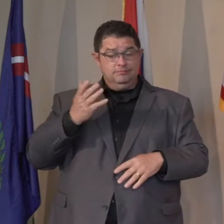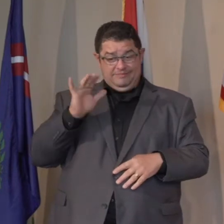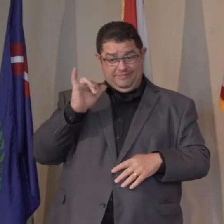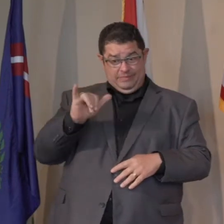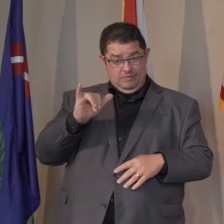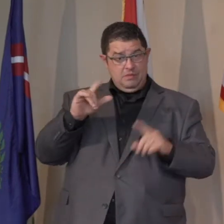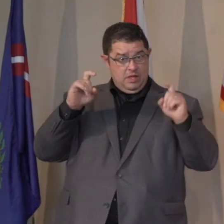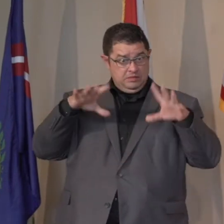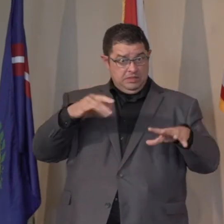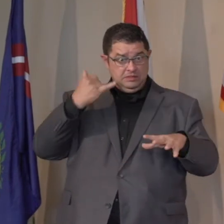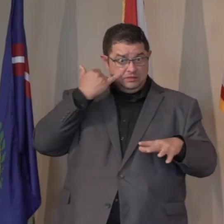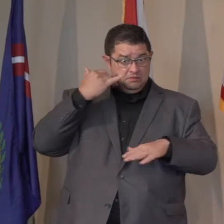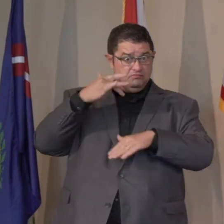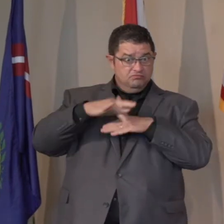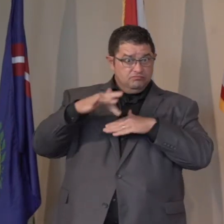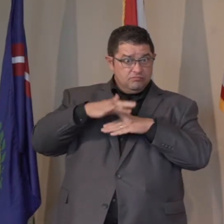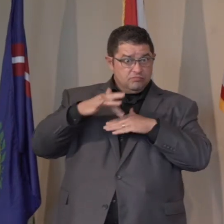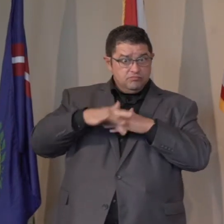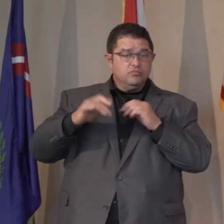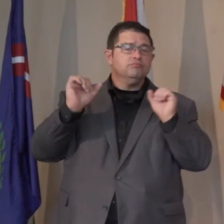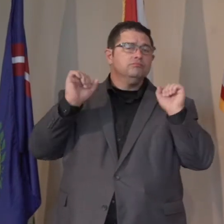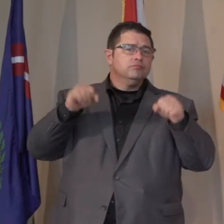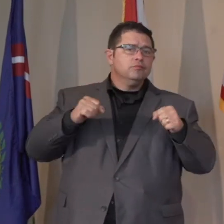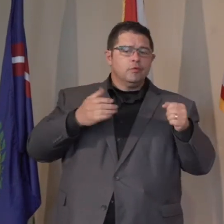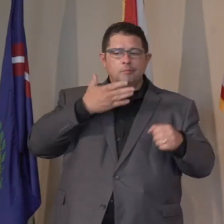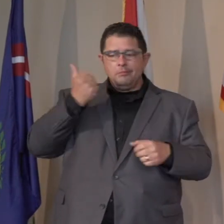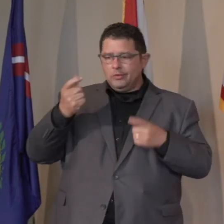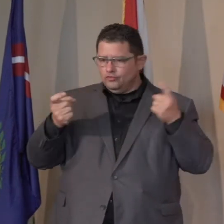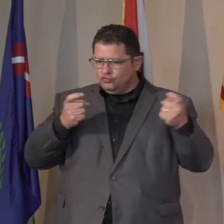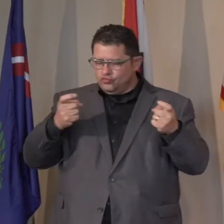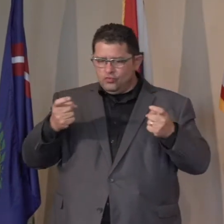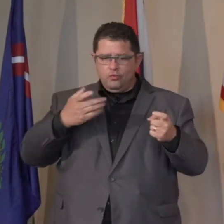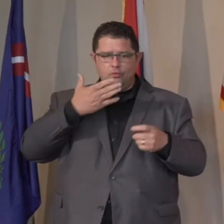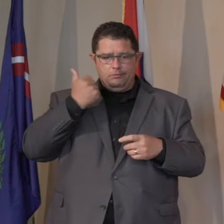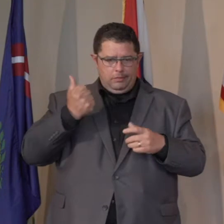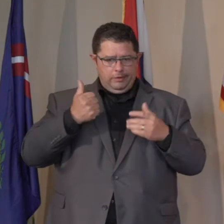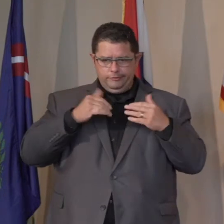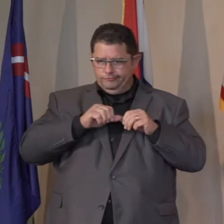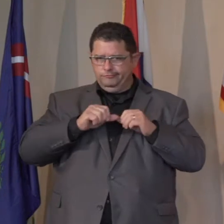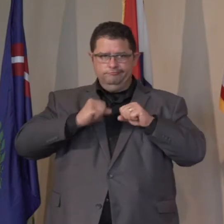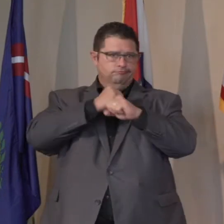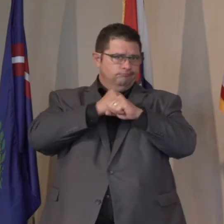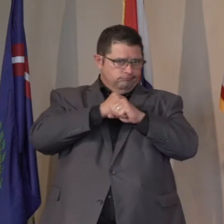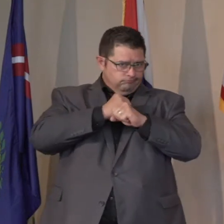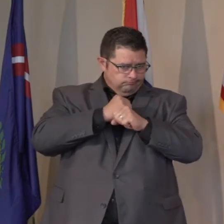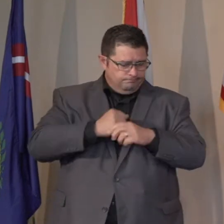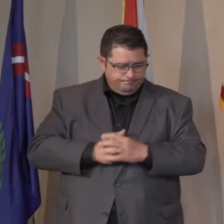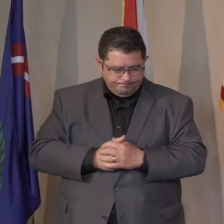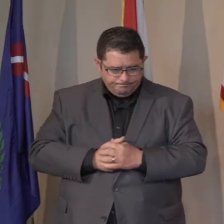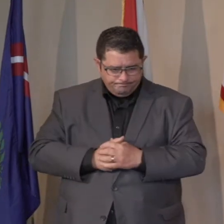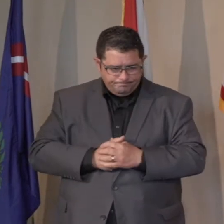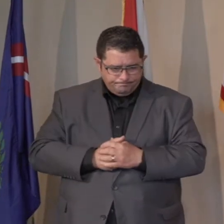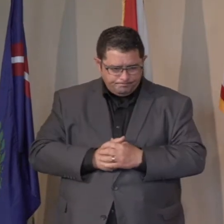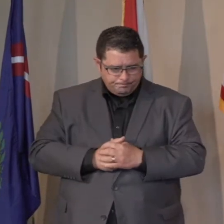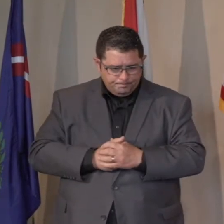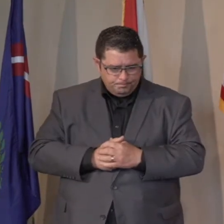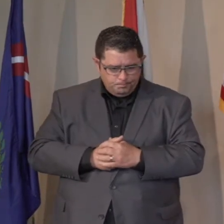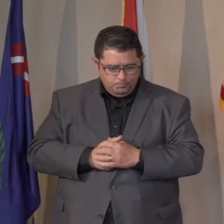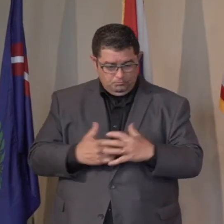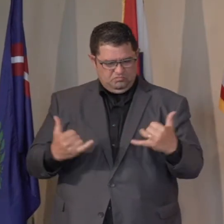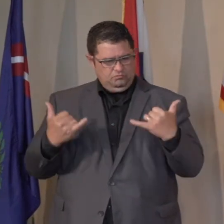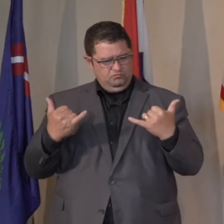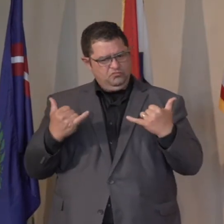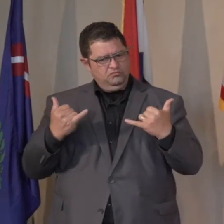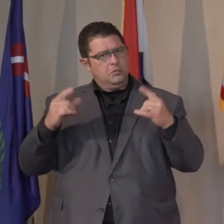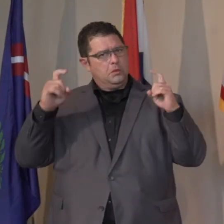been prevented or better controlled if we had better testing from the get-go. Today testing